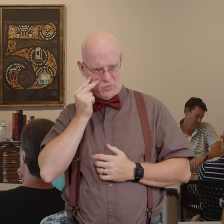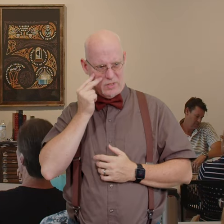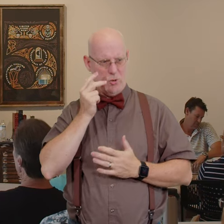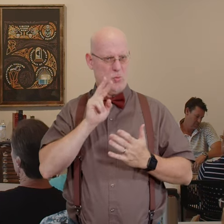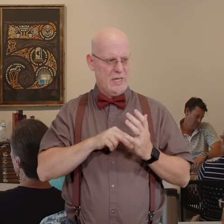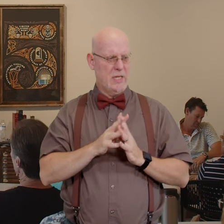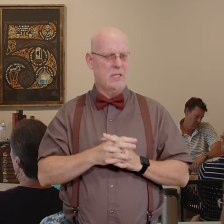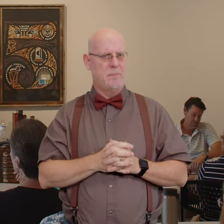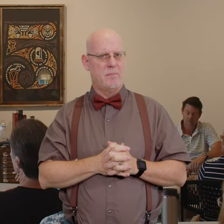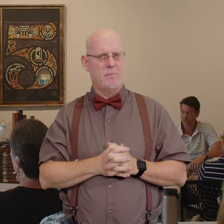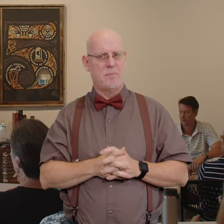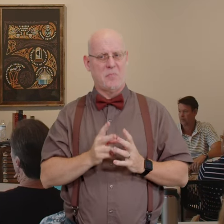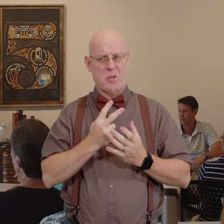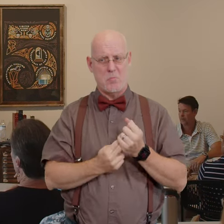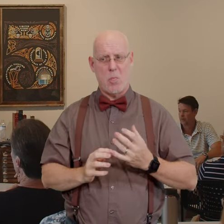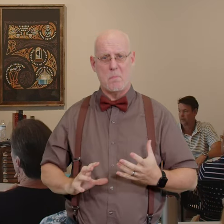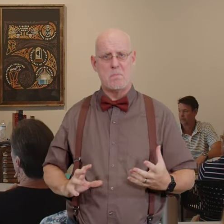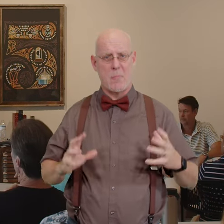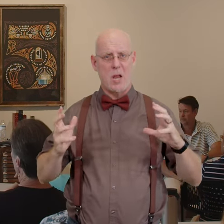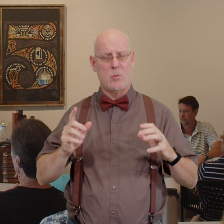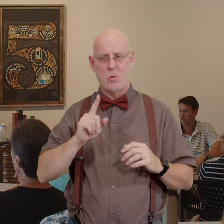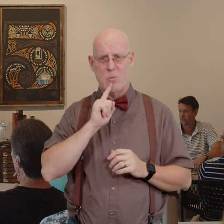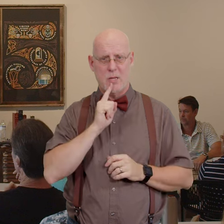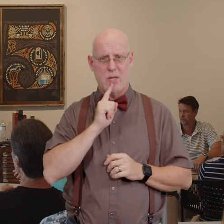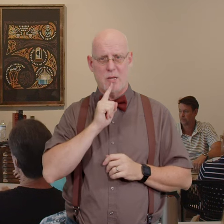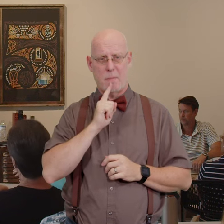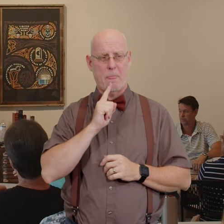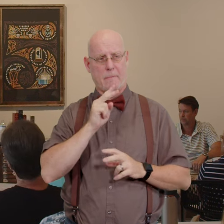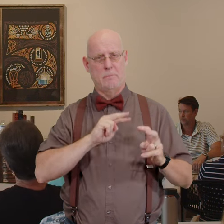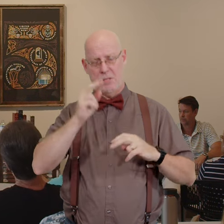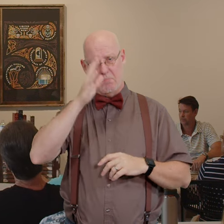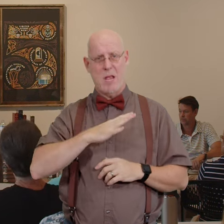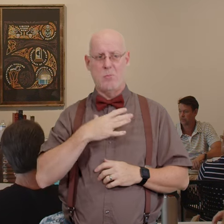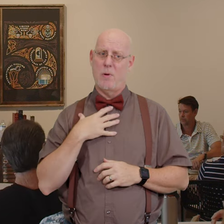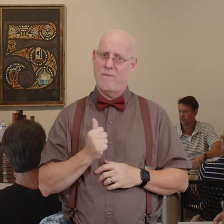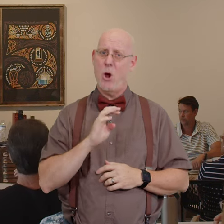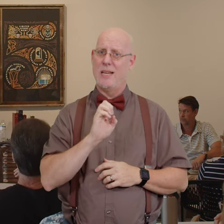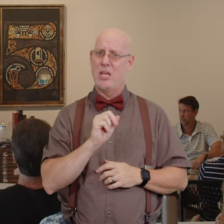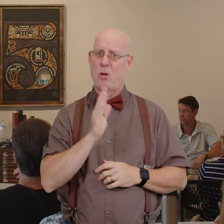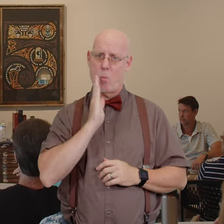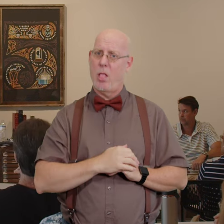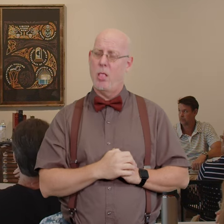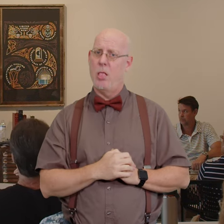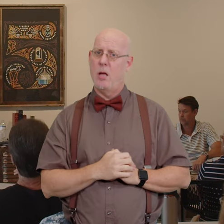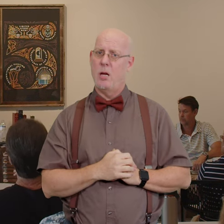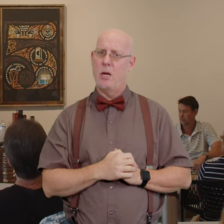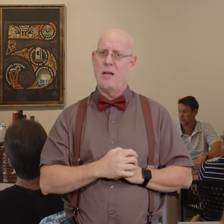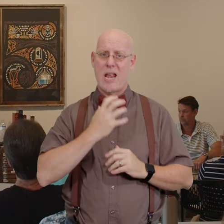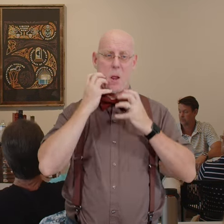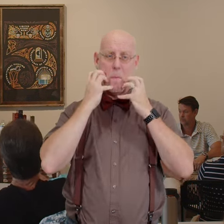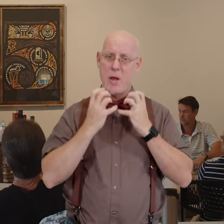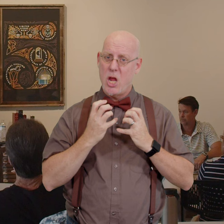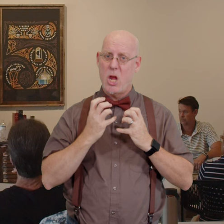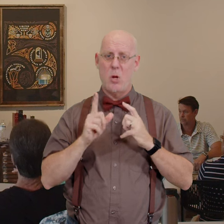see, they're both pretty jacked up. And if we're honest, we would probably like, at least the dudes in here would like Esau more. He